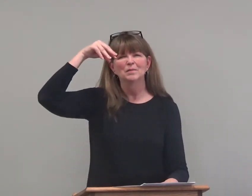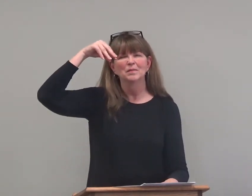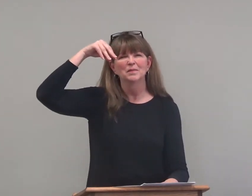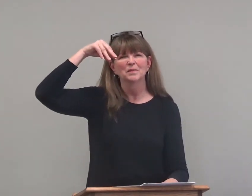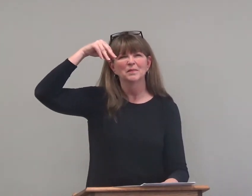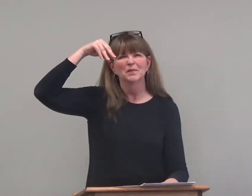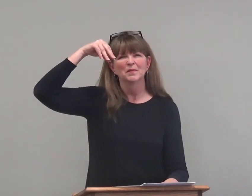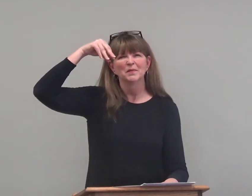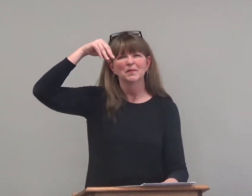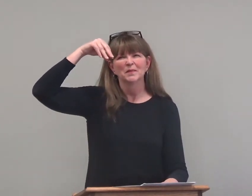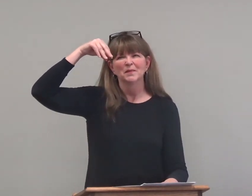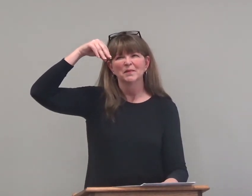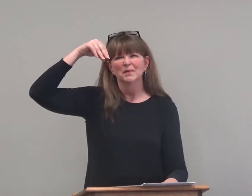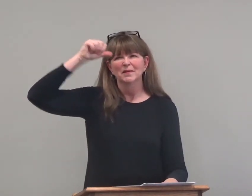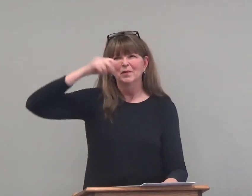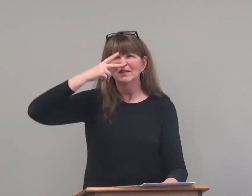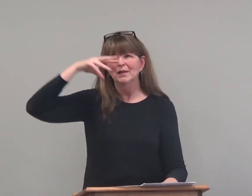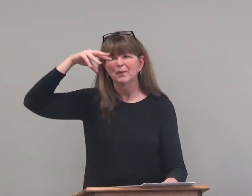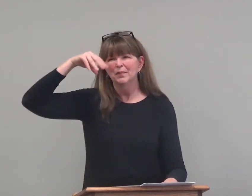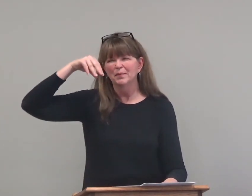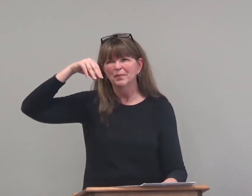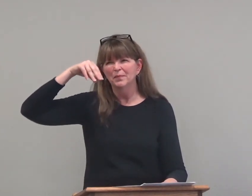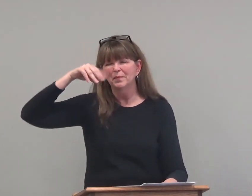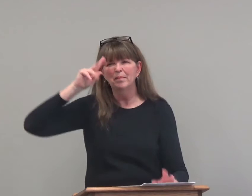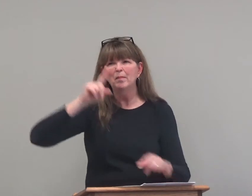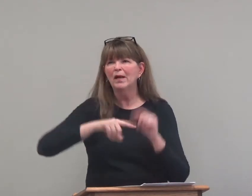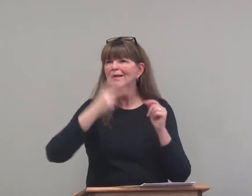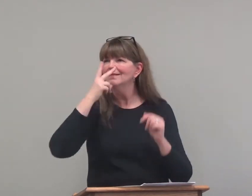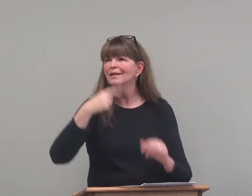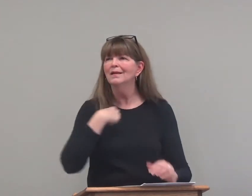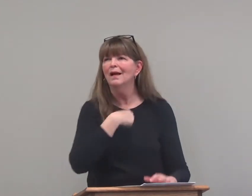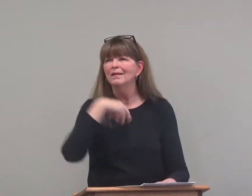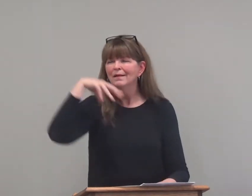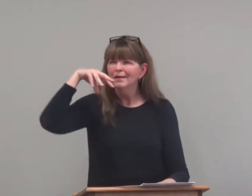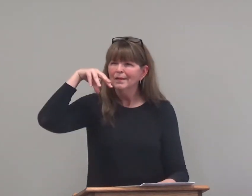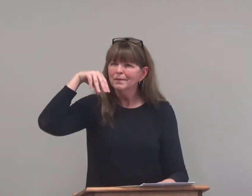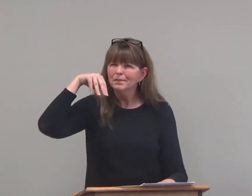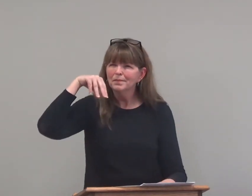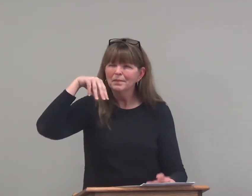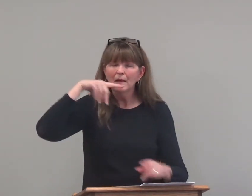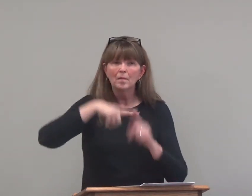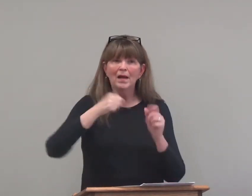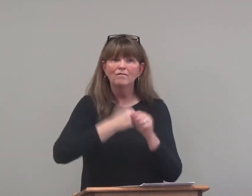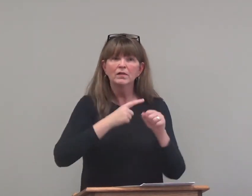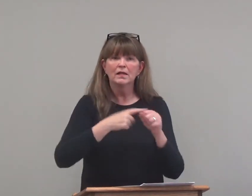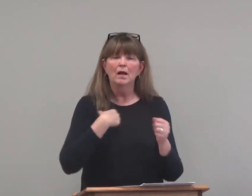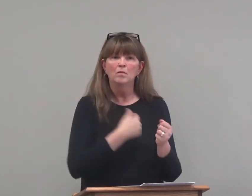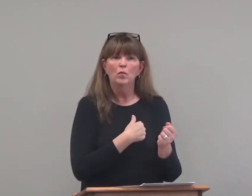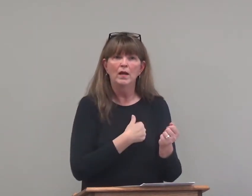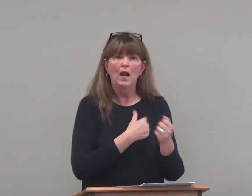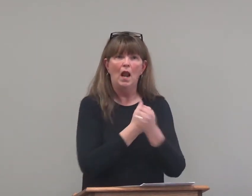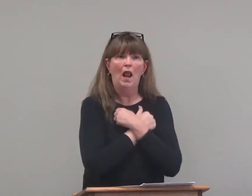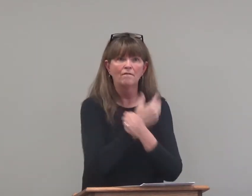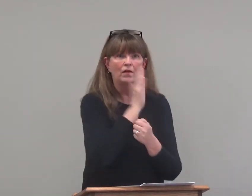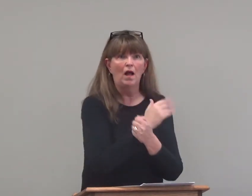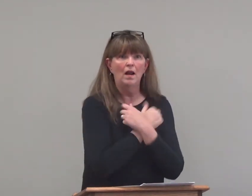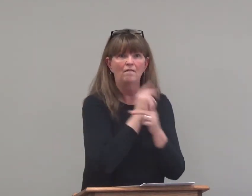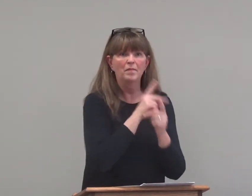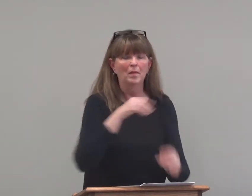light dims. You can see it start to dim and flicker. But every time we do love God